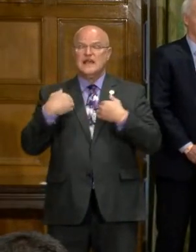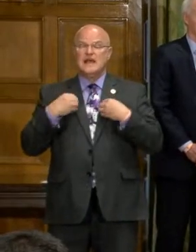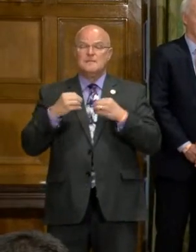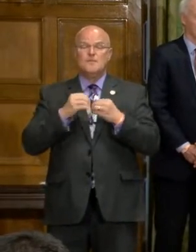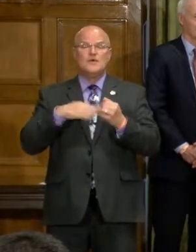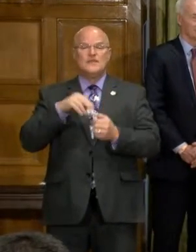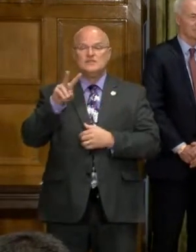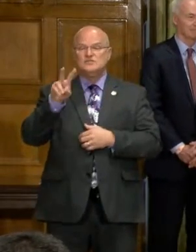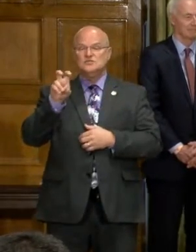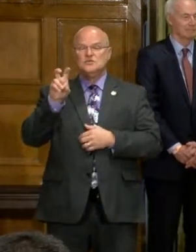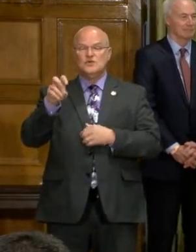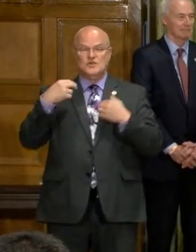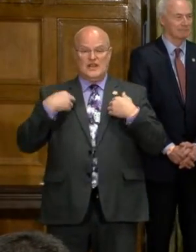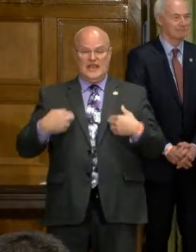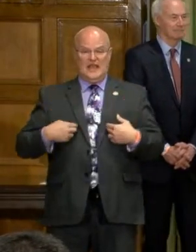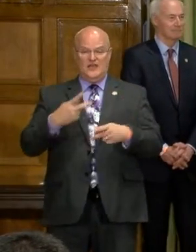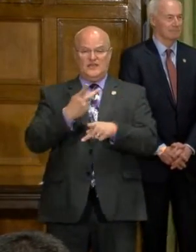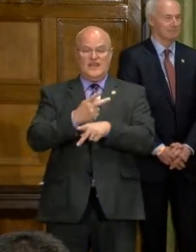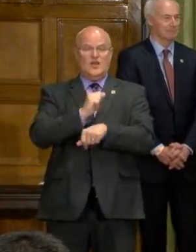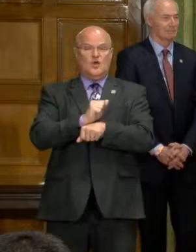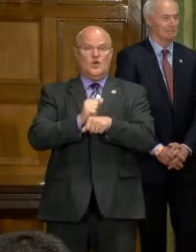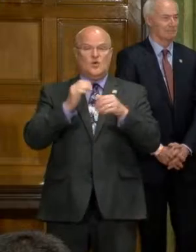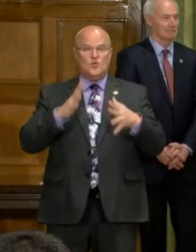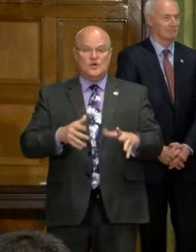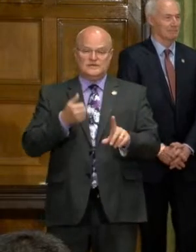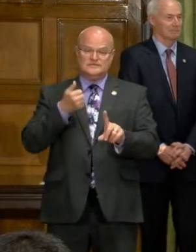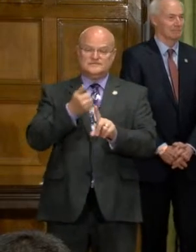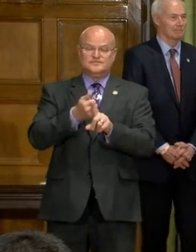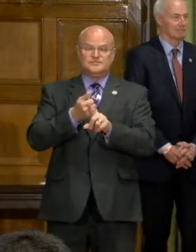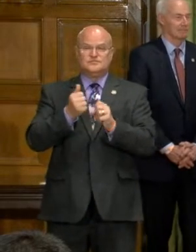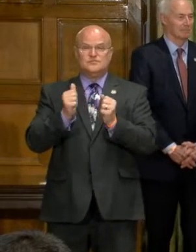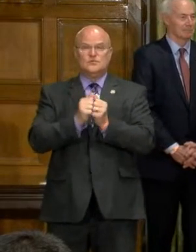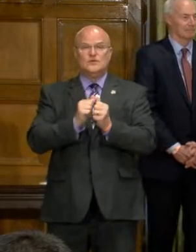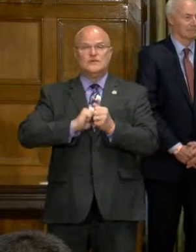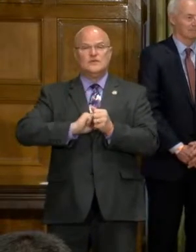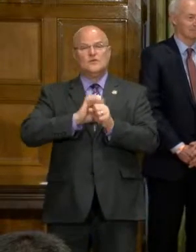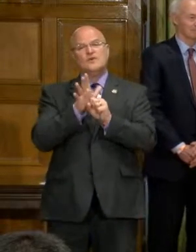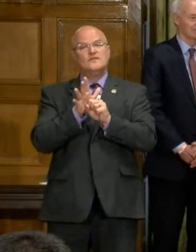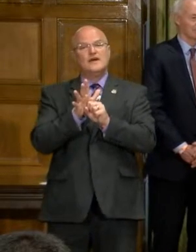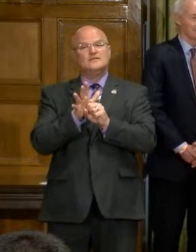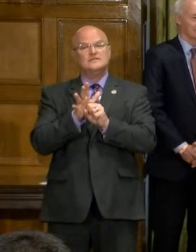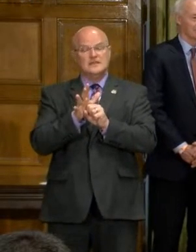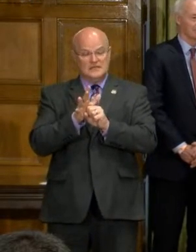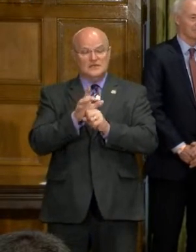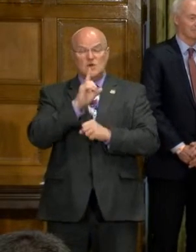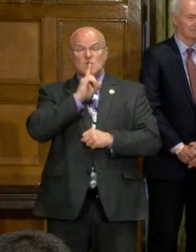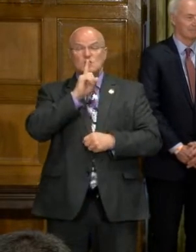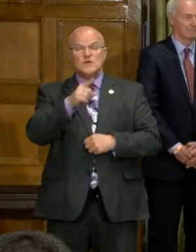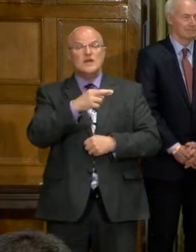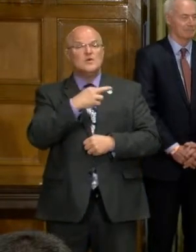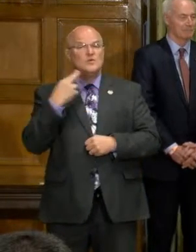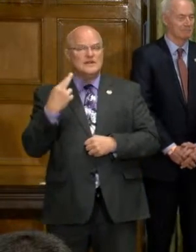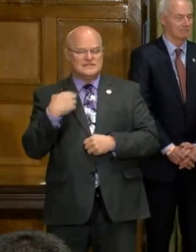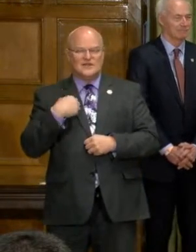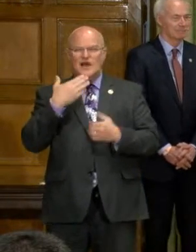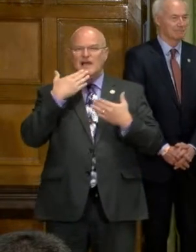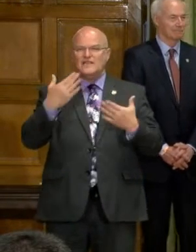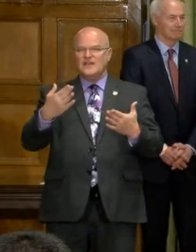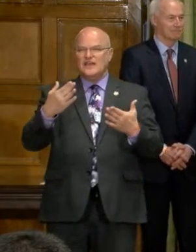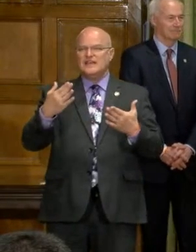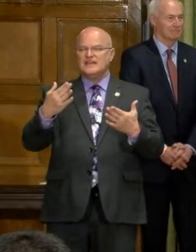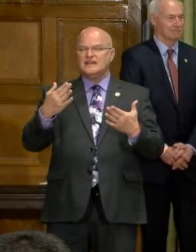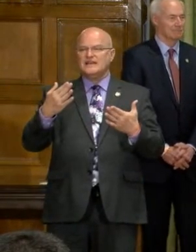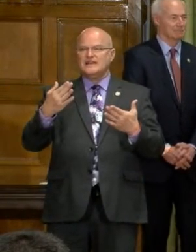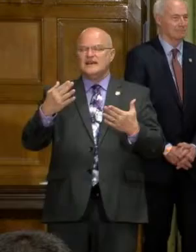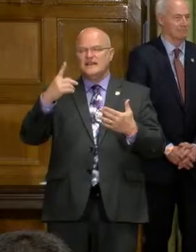over 200 healthcare workers now become infected with the coronavirus, and so this is a very real risk. So I want to thank the Governor and Secretary Gillespie for